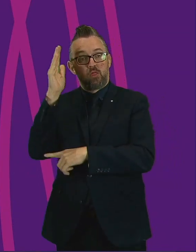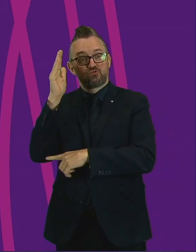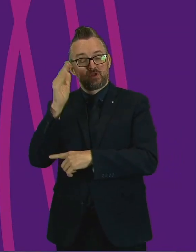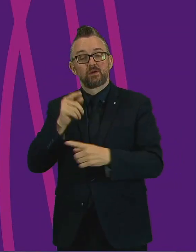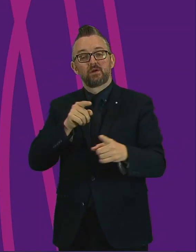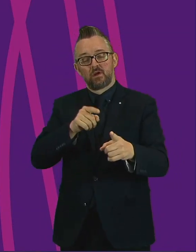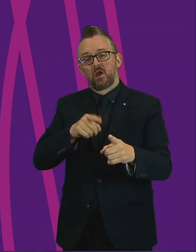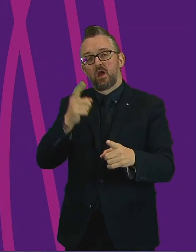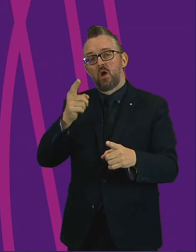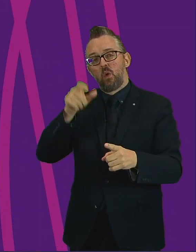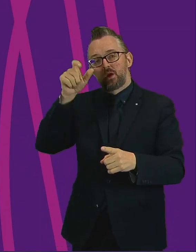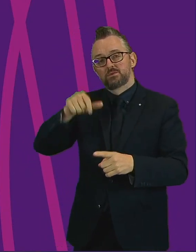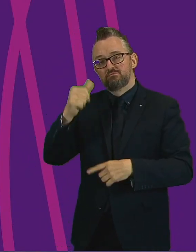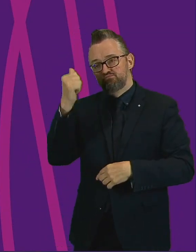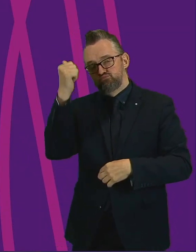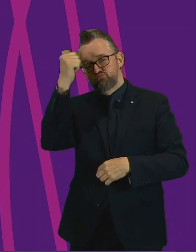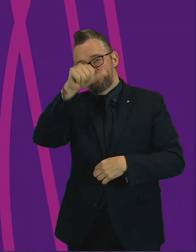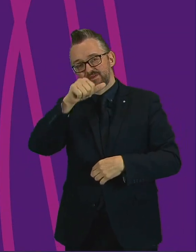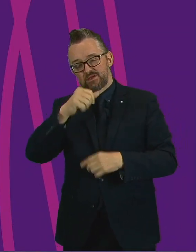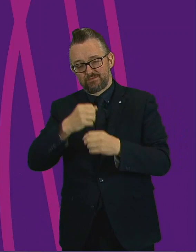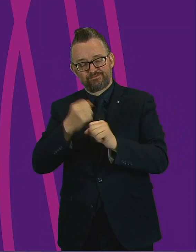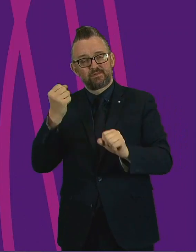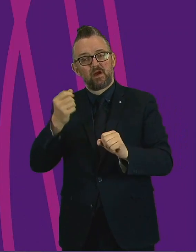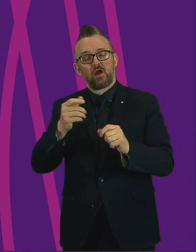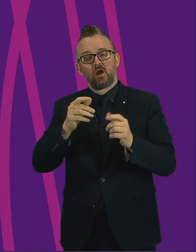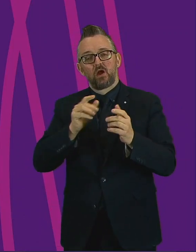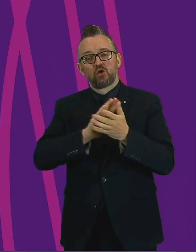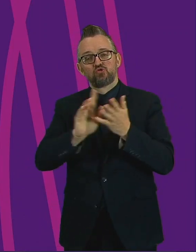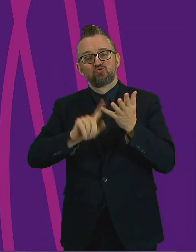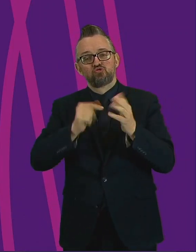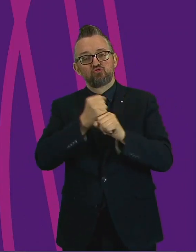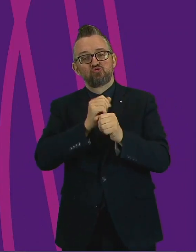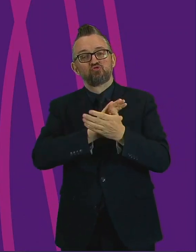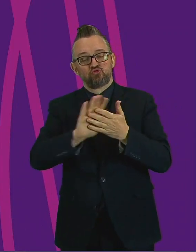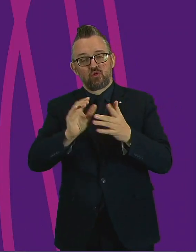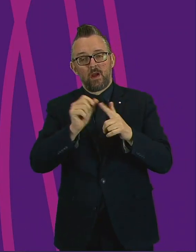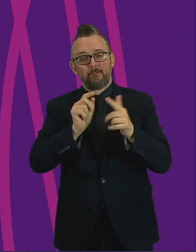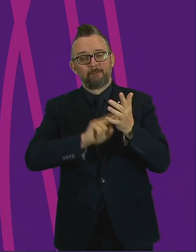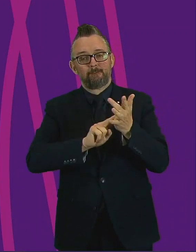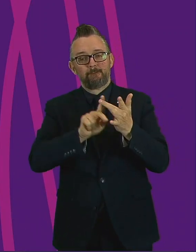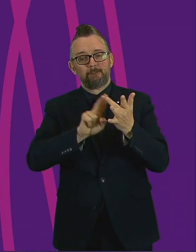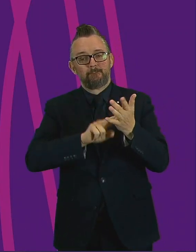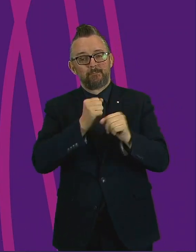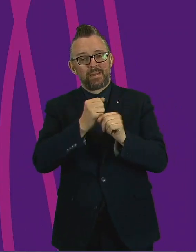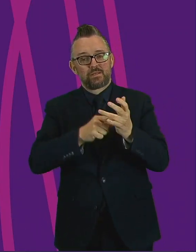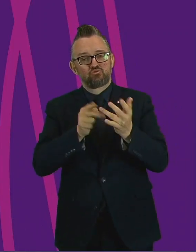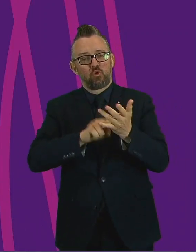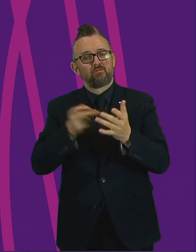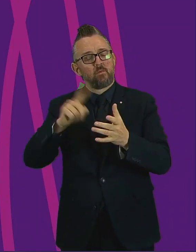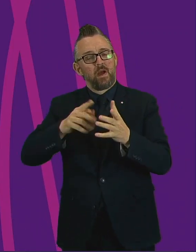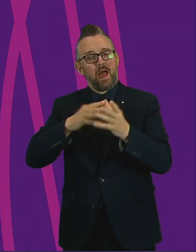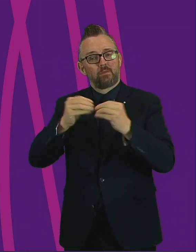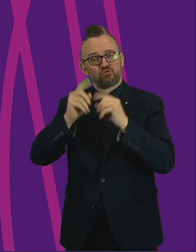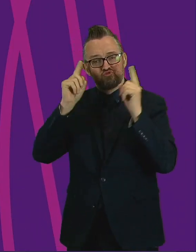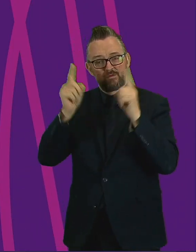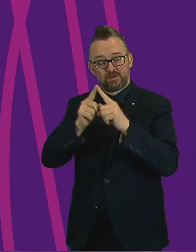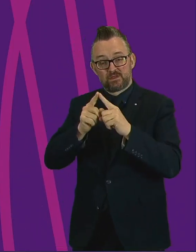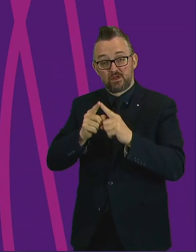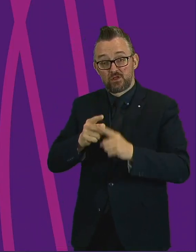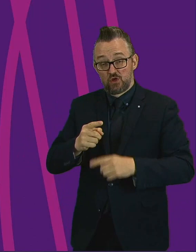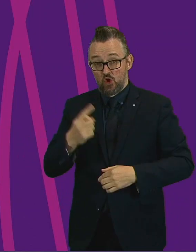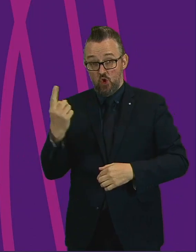Pennington, Emeritus Professor of Bacteriology at Aberdeen University, has pointed out that only half of people who